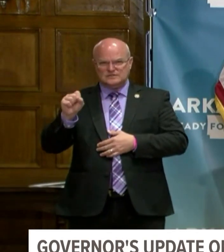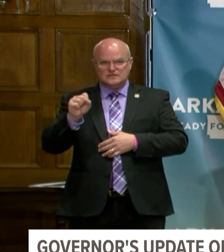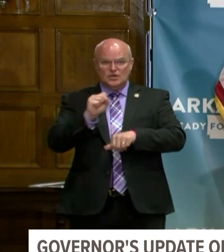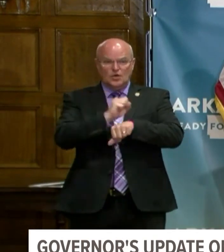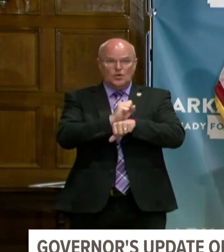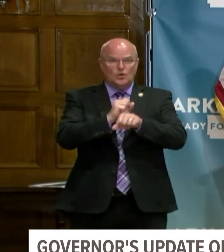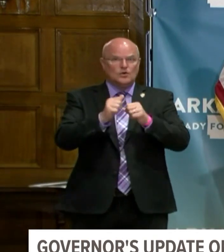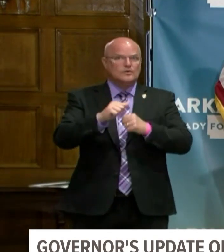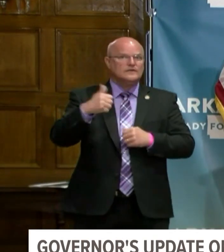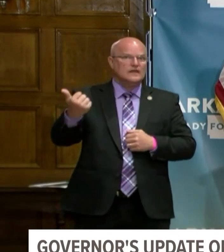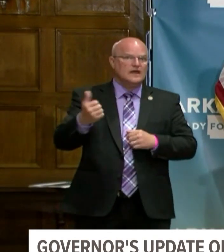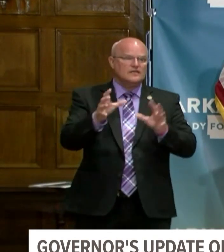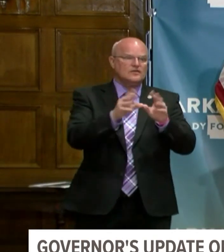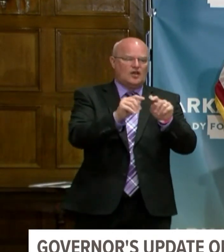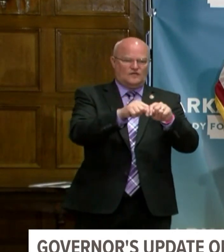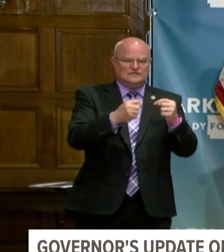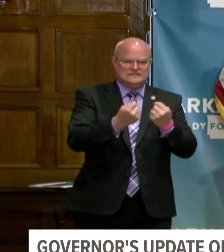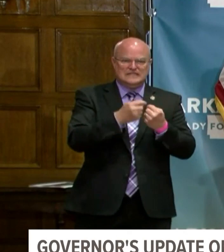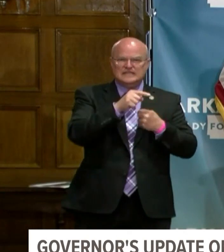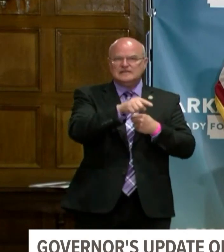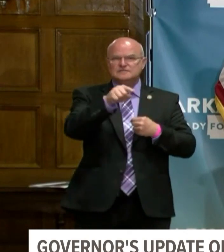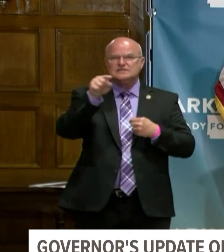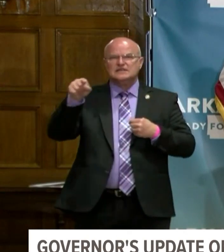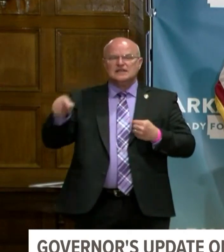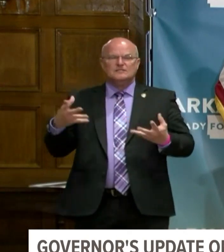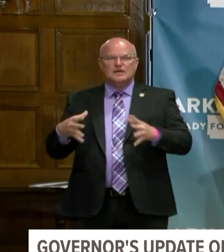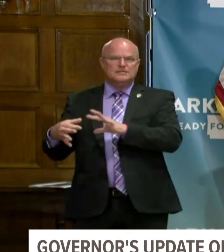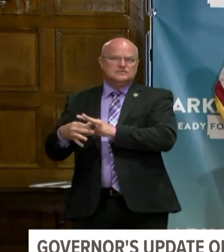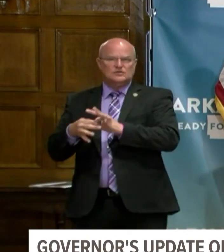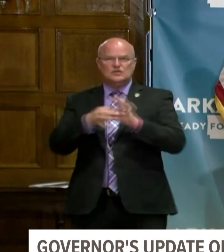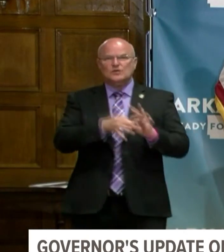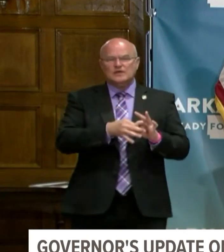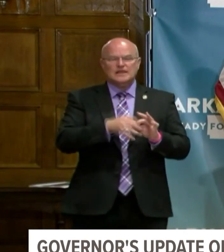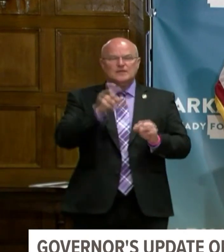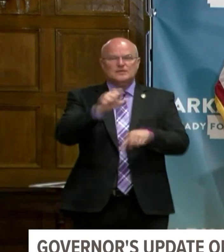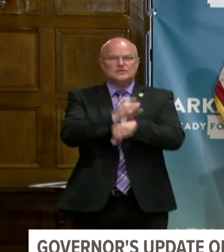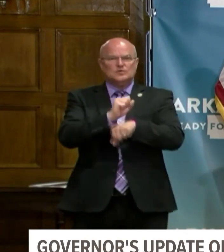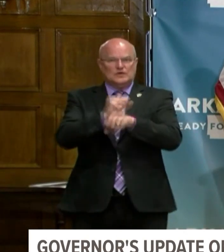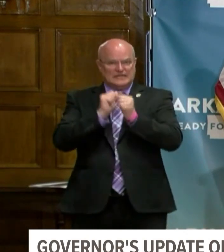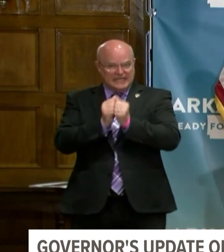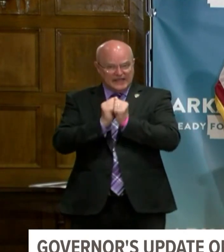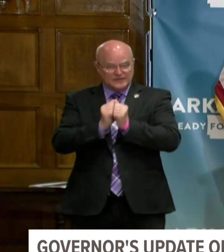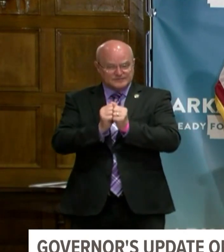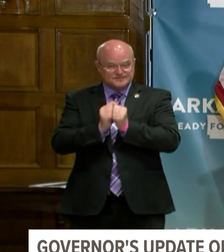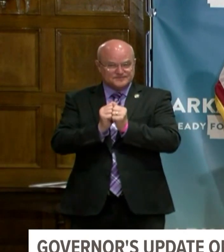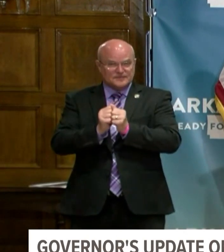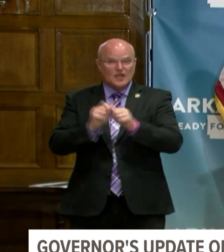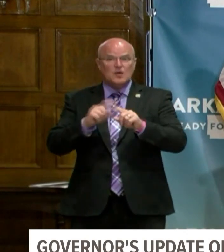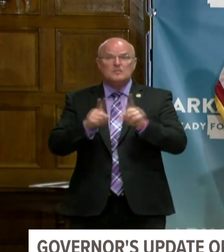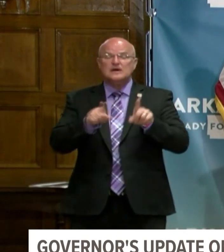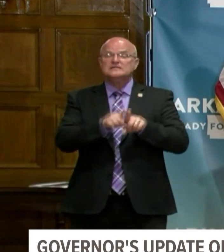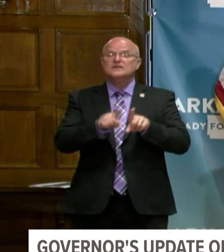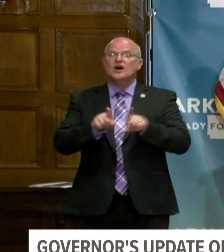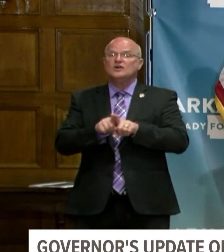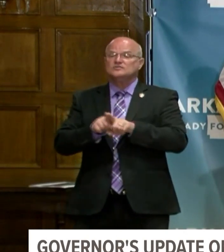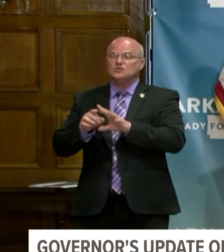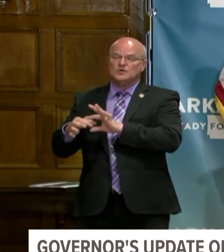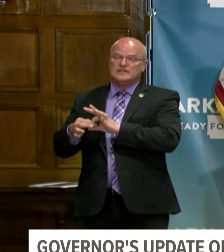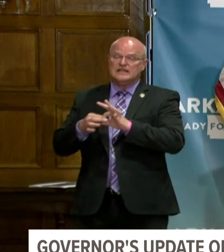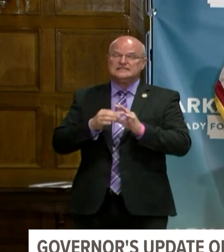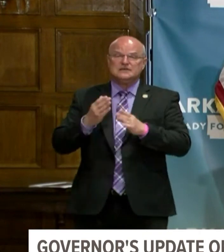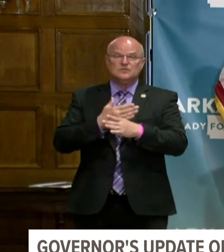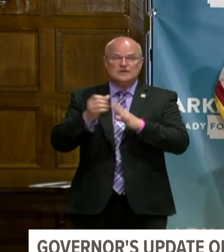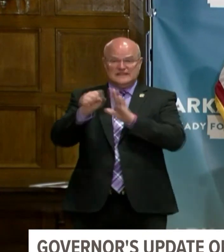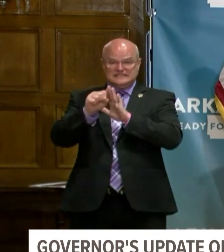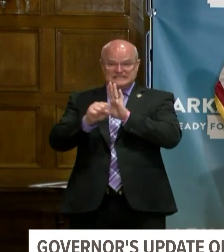other conference teams that they might be associated with. They have to work together. But it's also a relationship